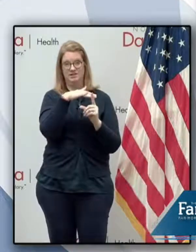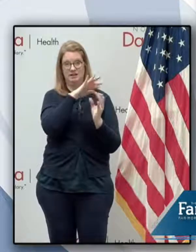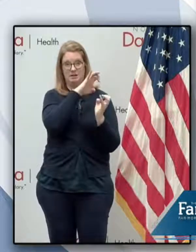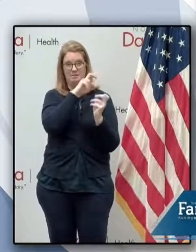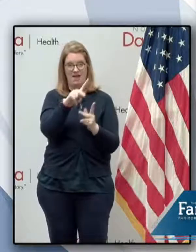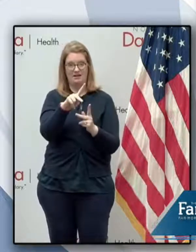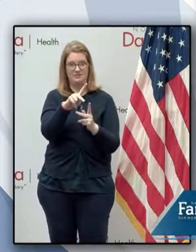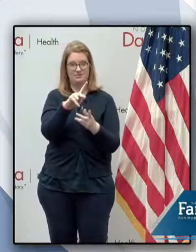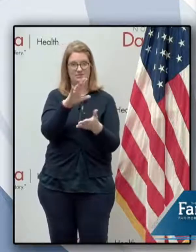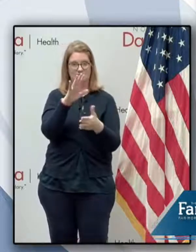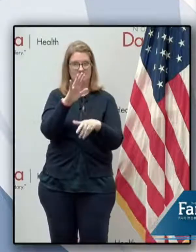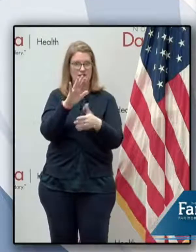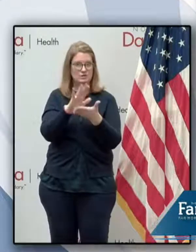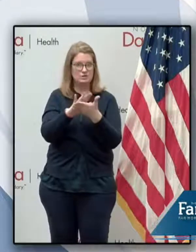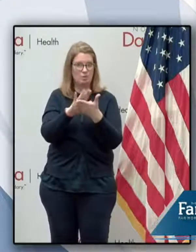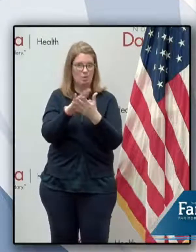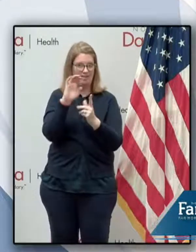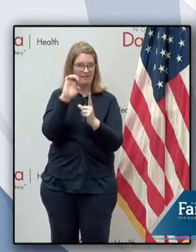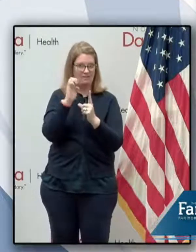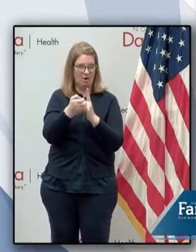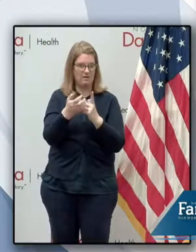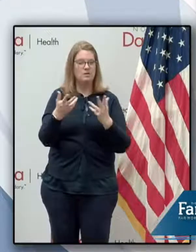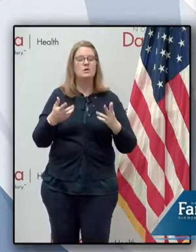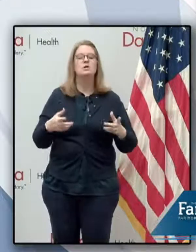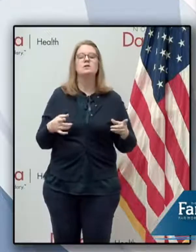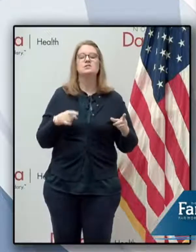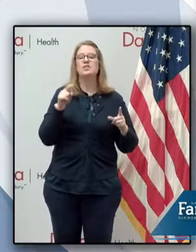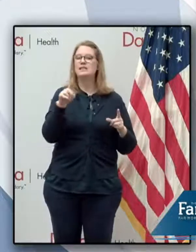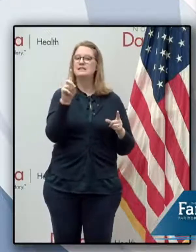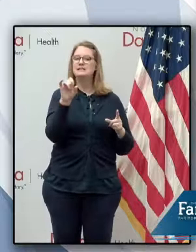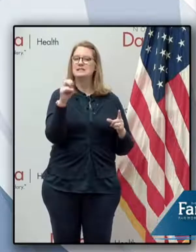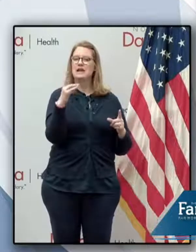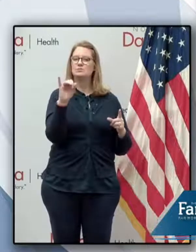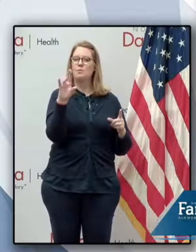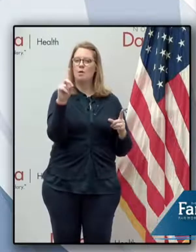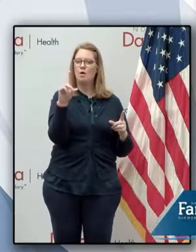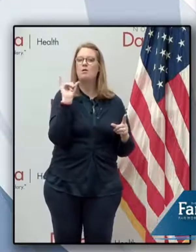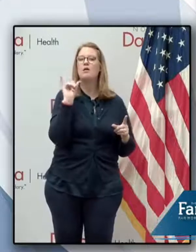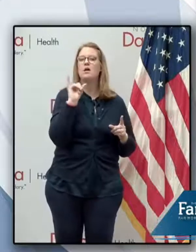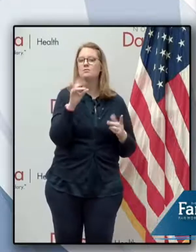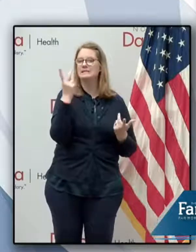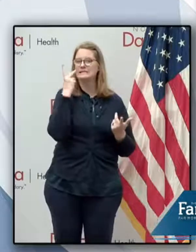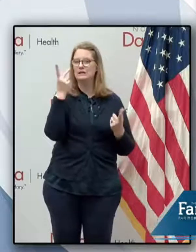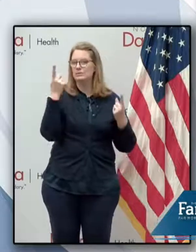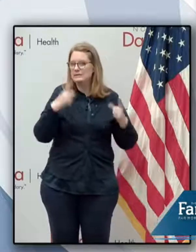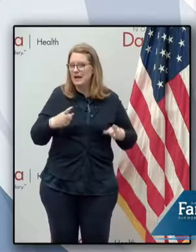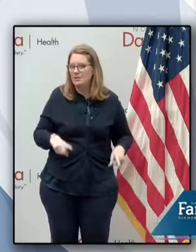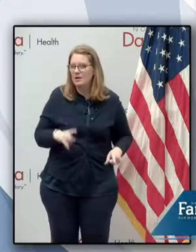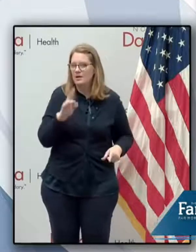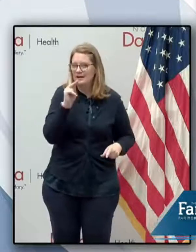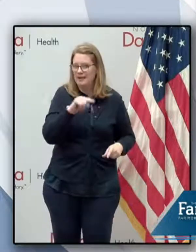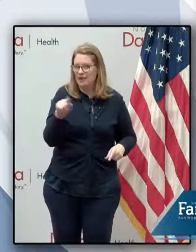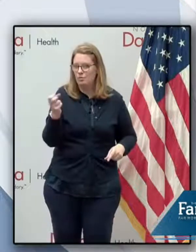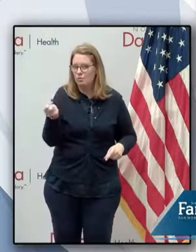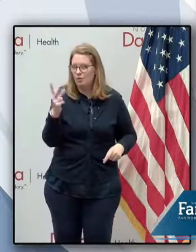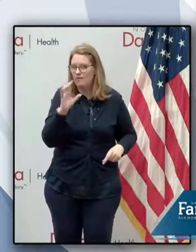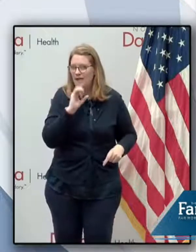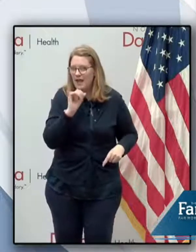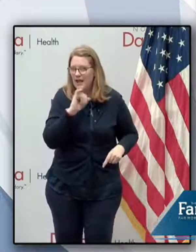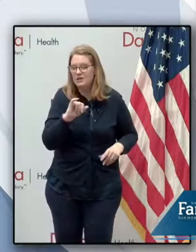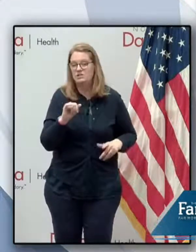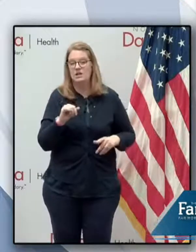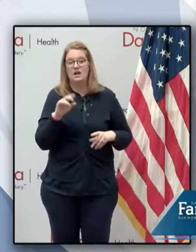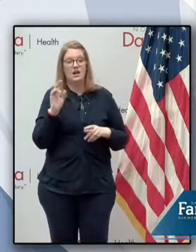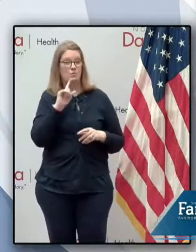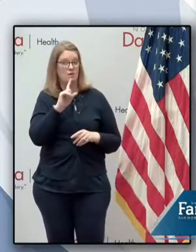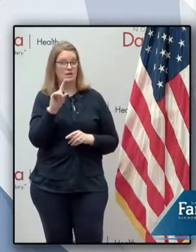in-school environment safely. This dashboard will provide a glimpse into our K-12 age population and how the virus is impacting